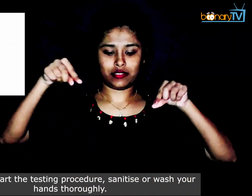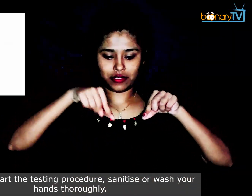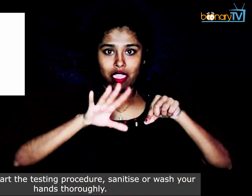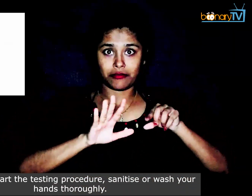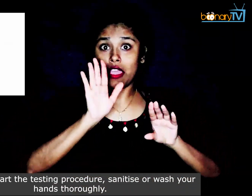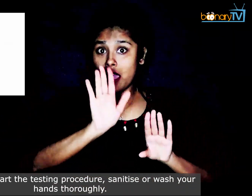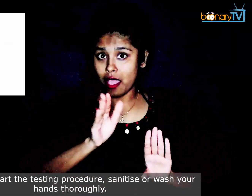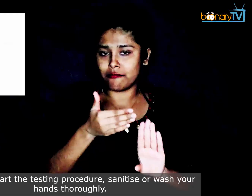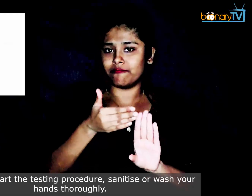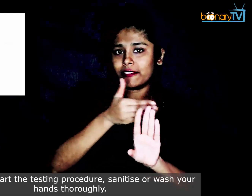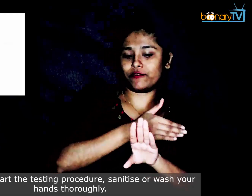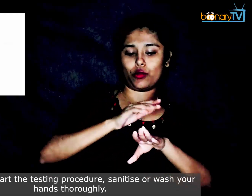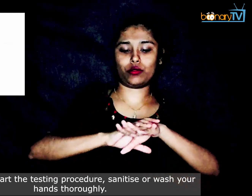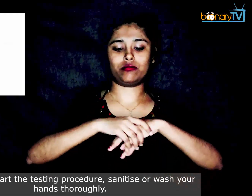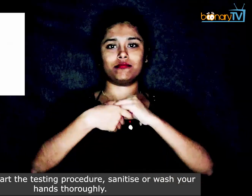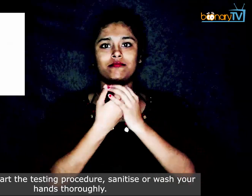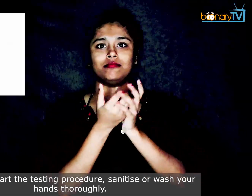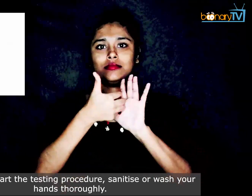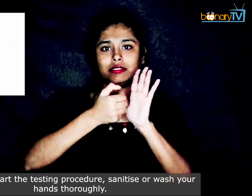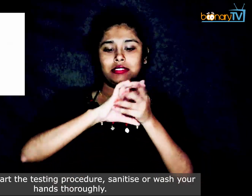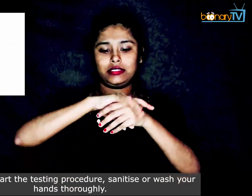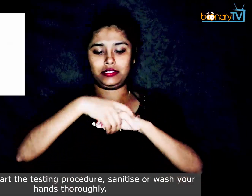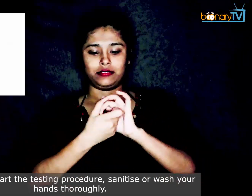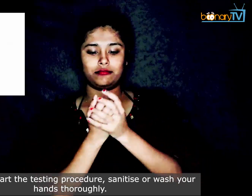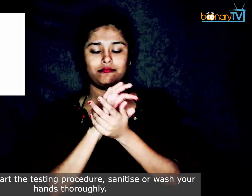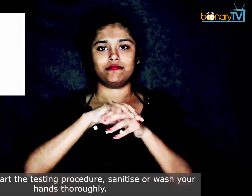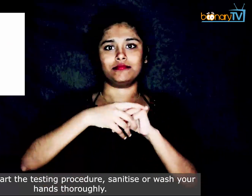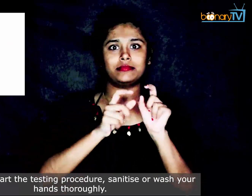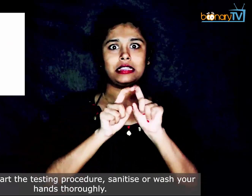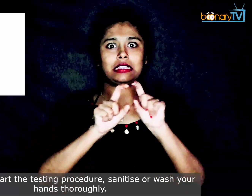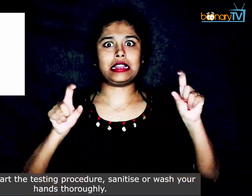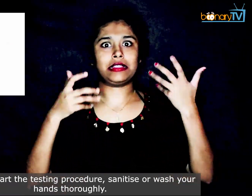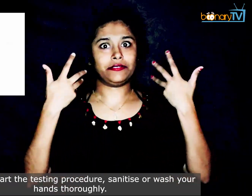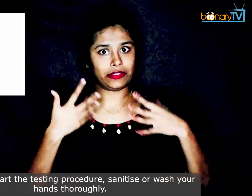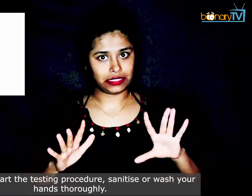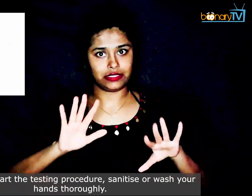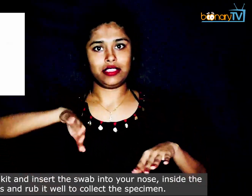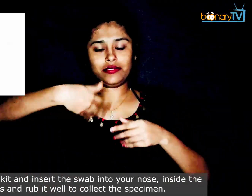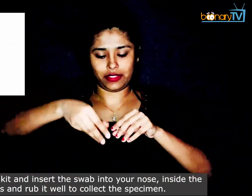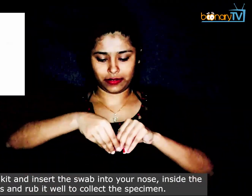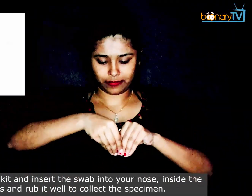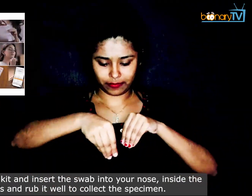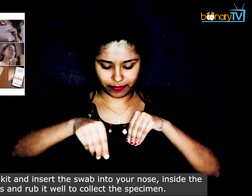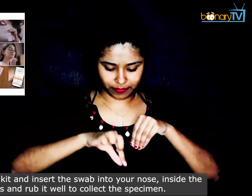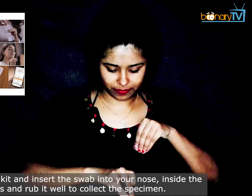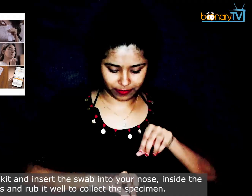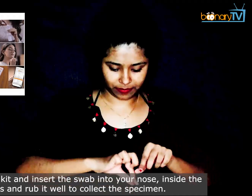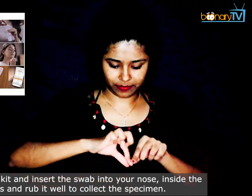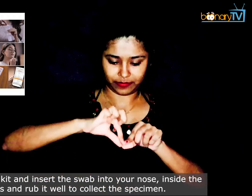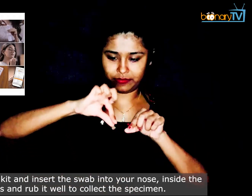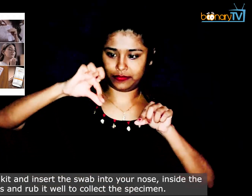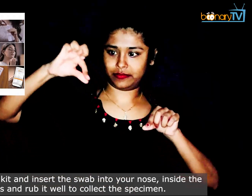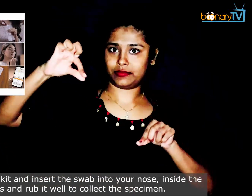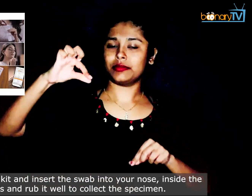sanitize or wash your hands thoroughly. Then, open the kit and